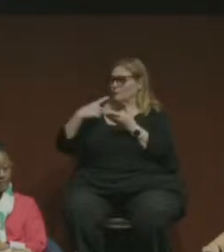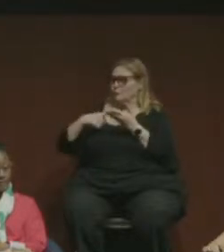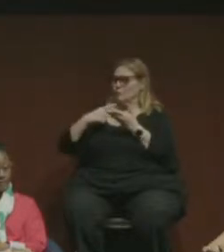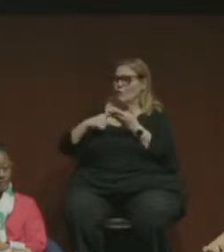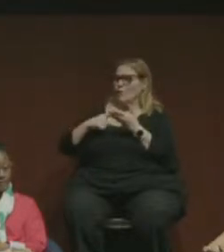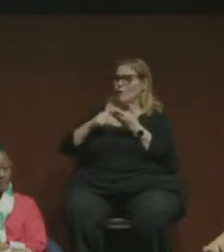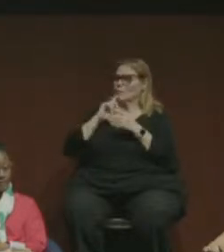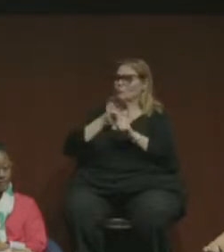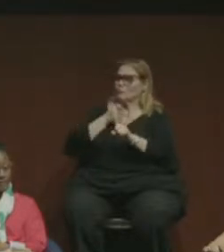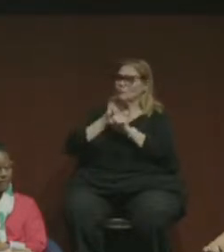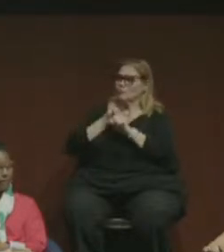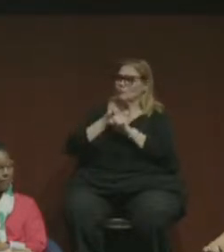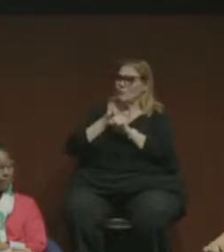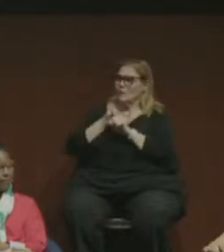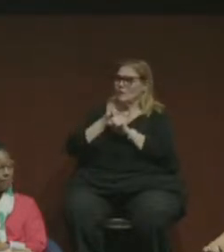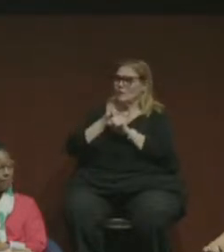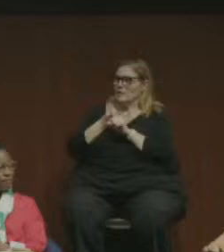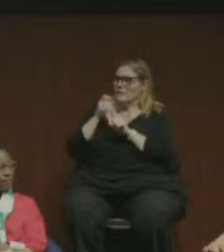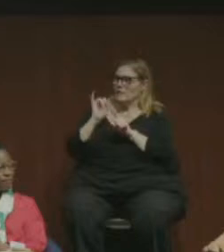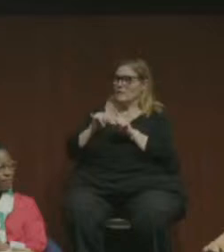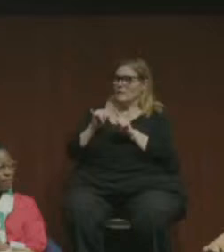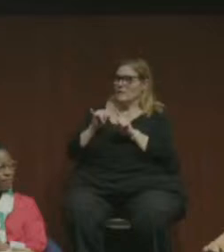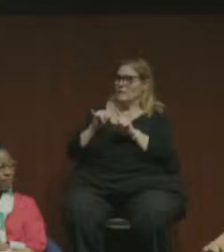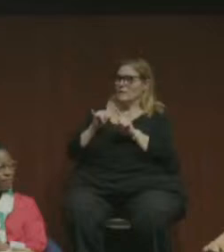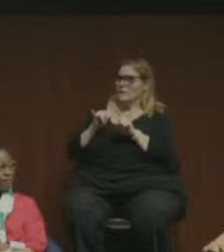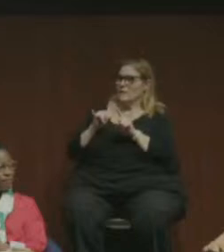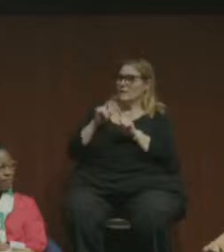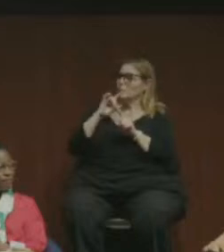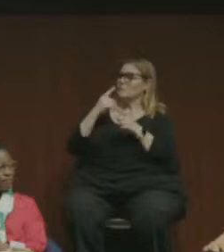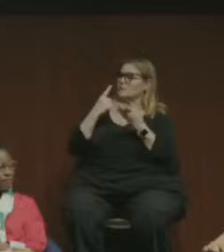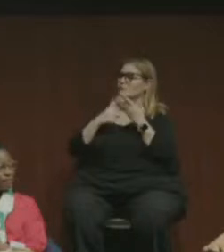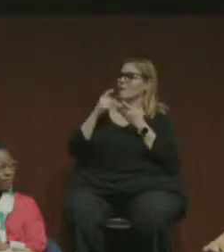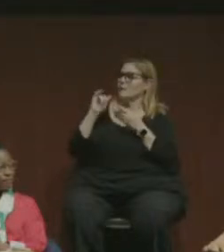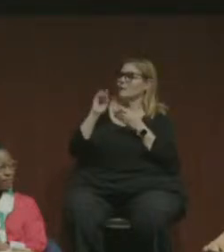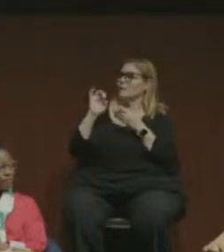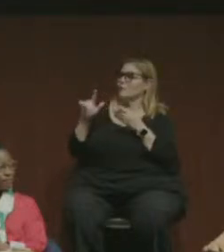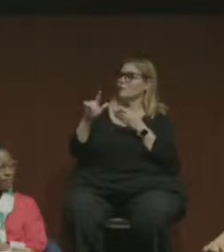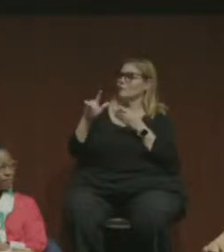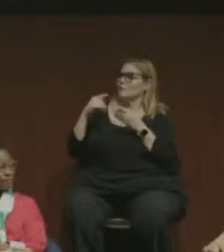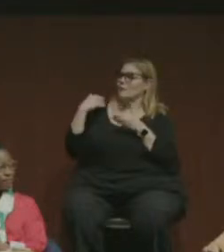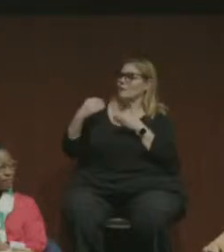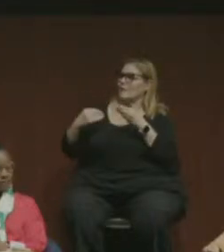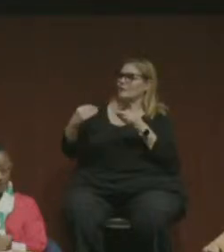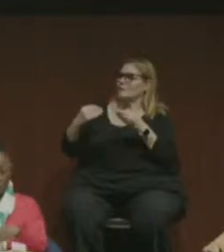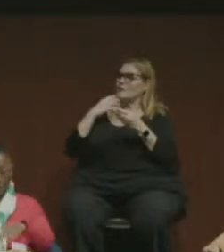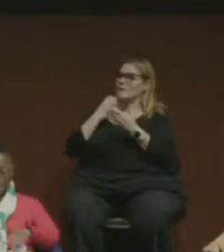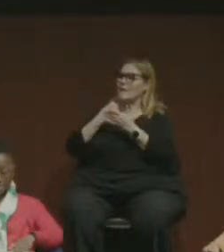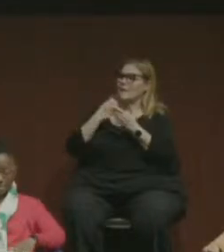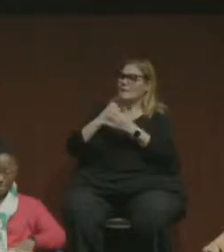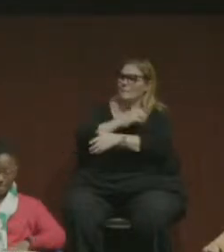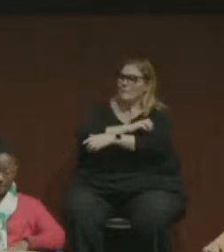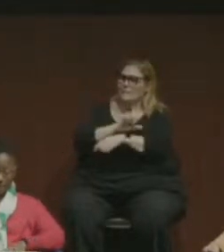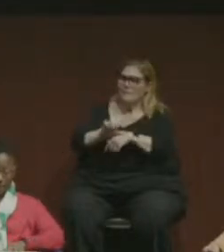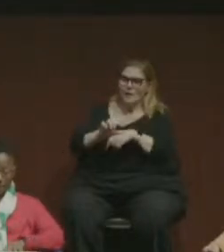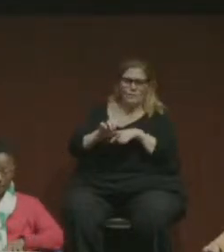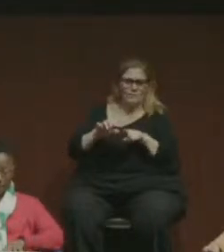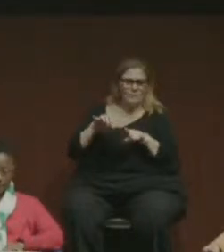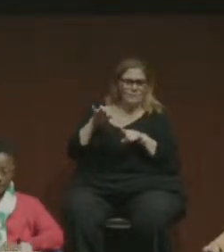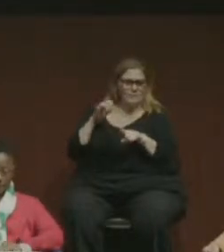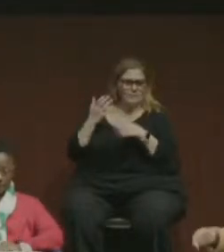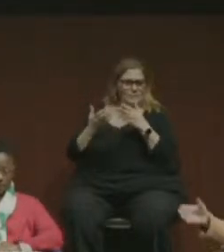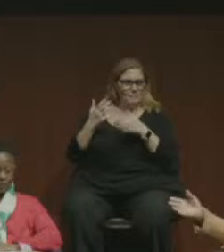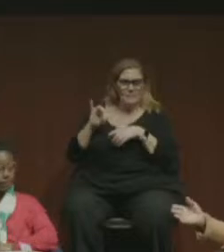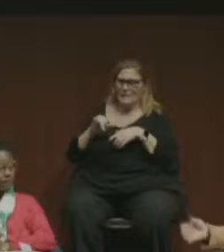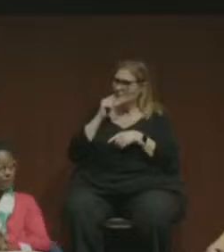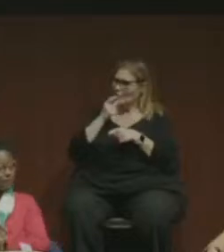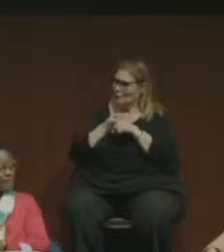was struck by the framing that we asked you to engage with, the colonial legacy, gender, and economic empowerment. Maybe that's not